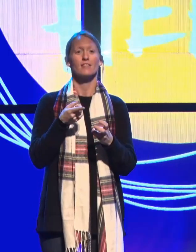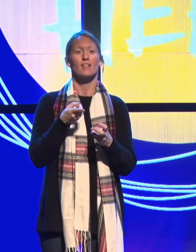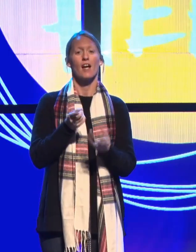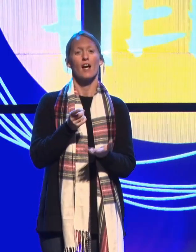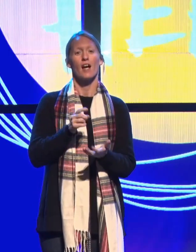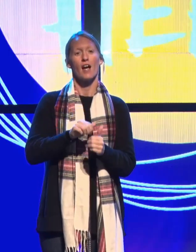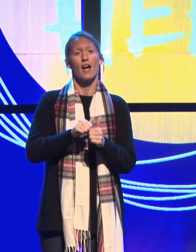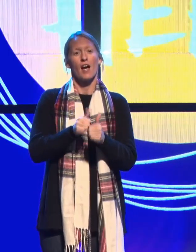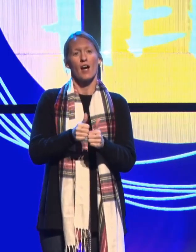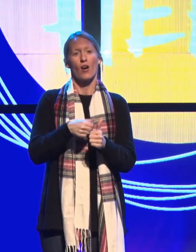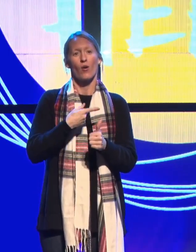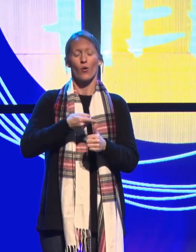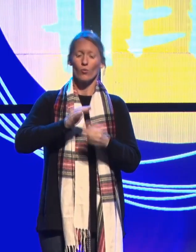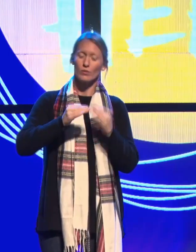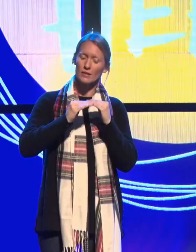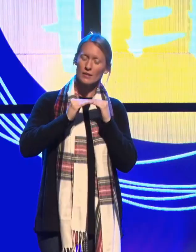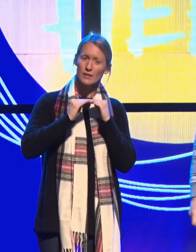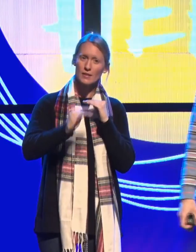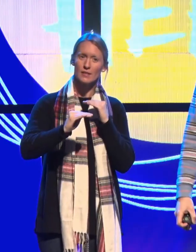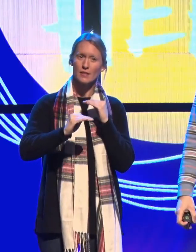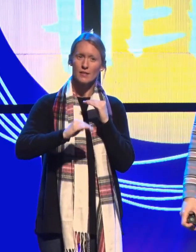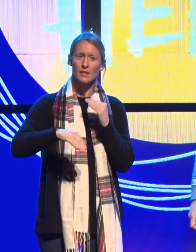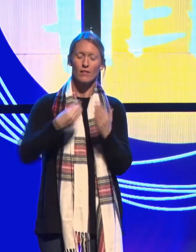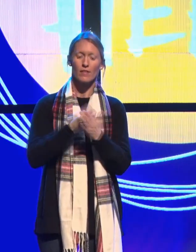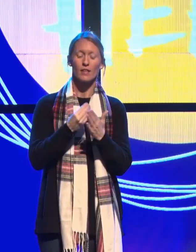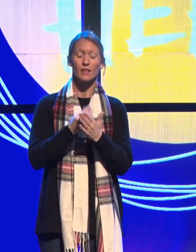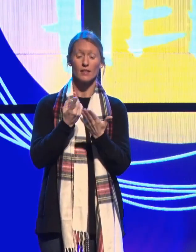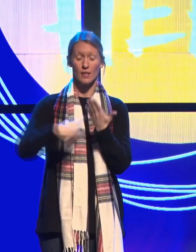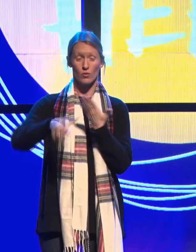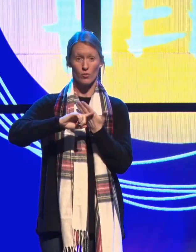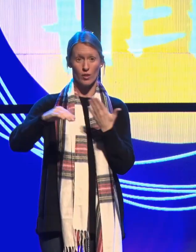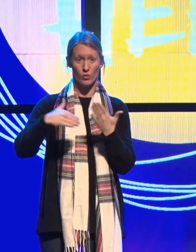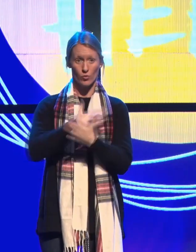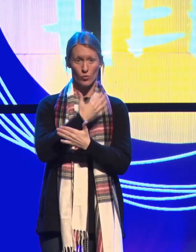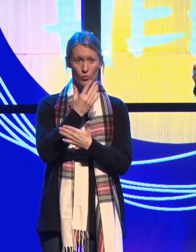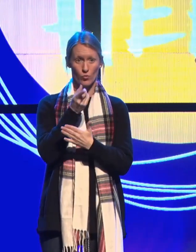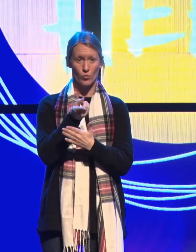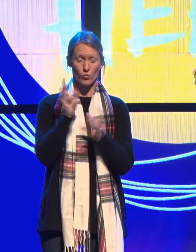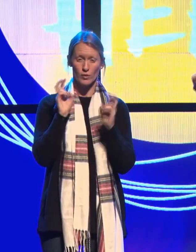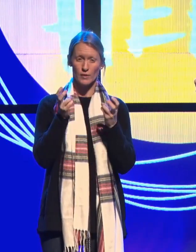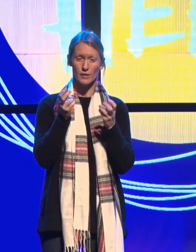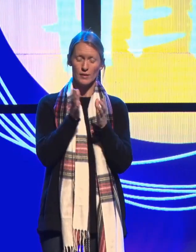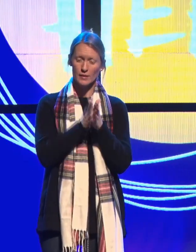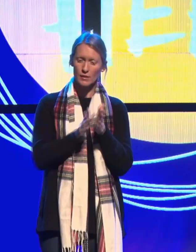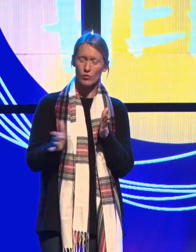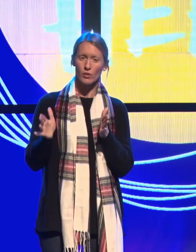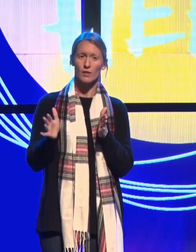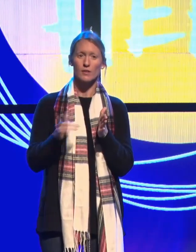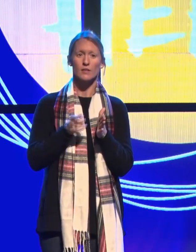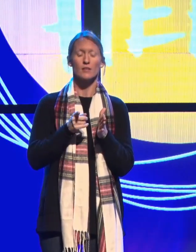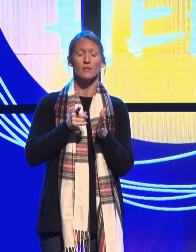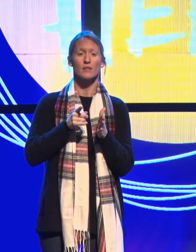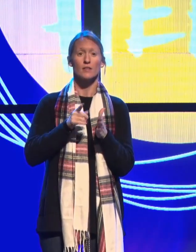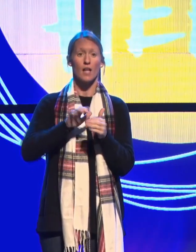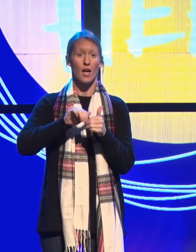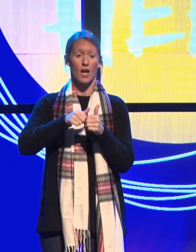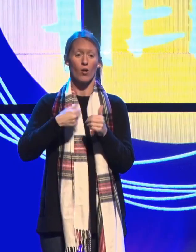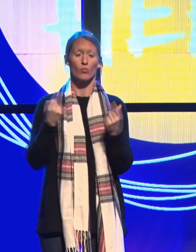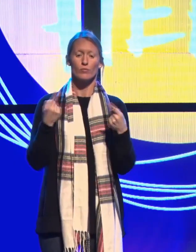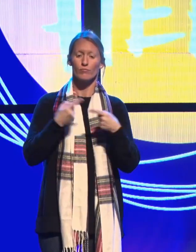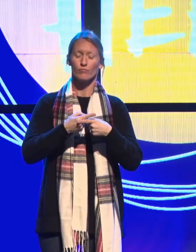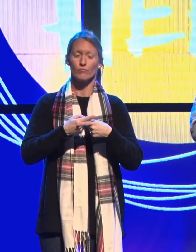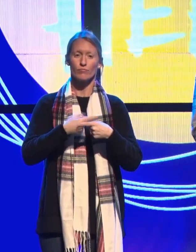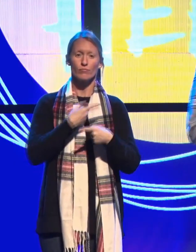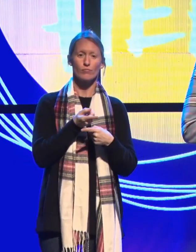financially? Next week, we're launching a brand new series where we're going to be talking about how do we intersect our values with